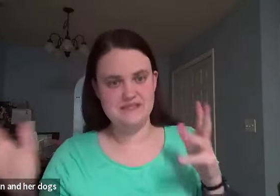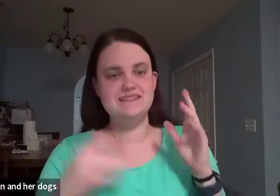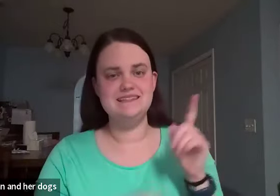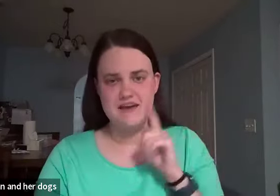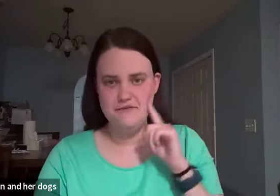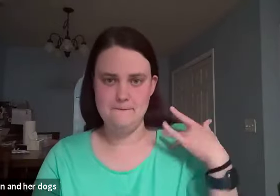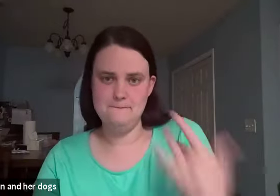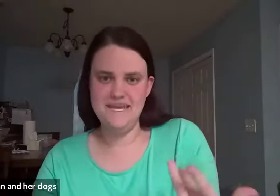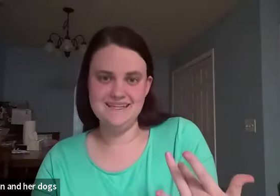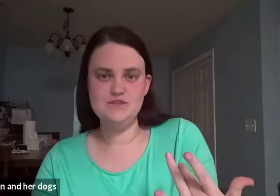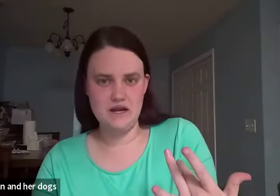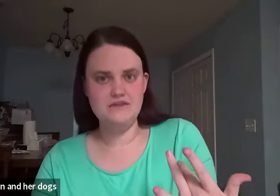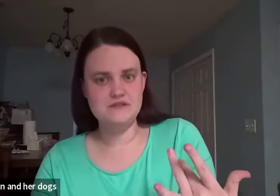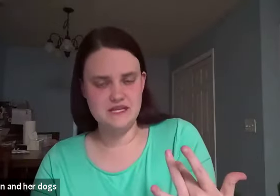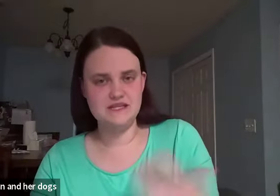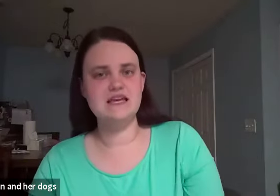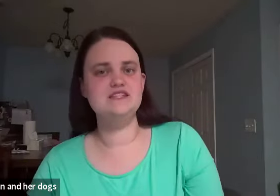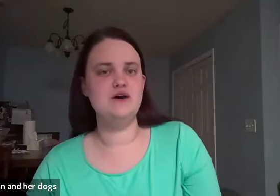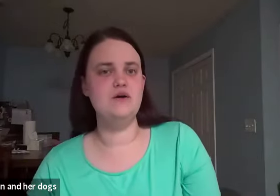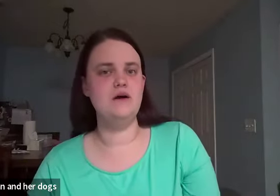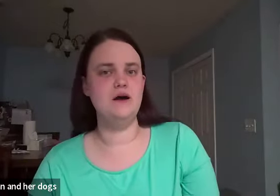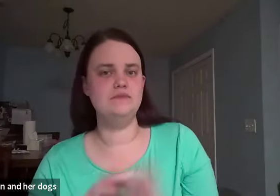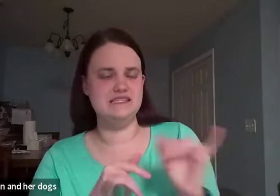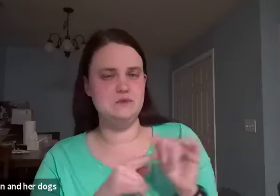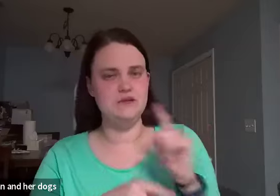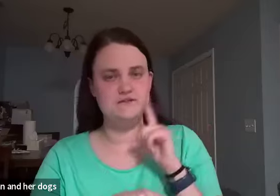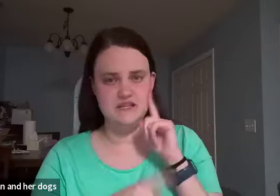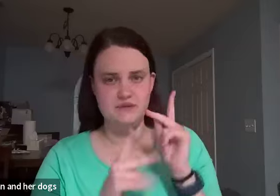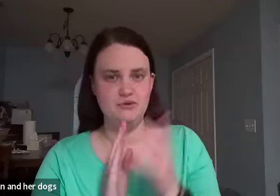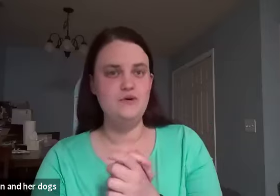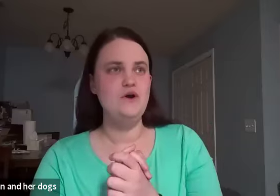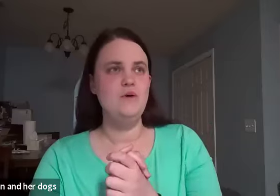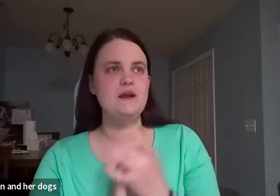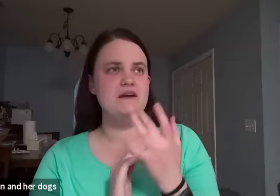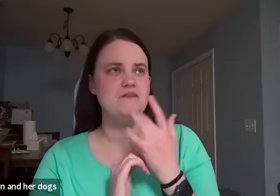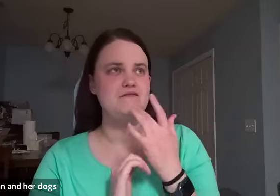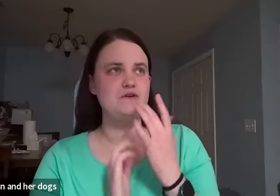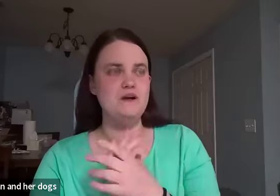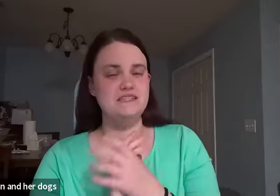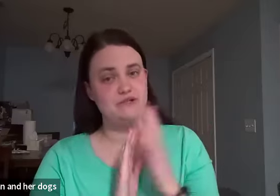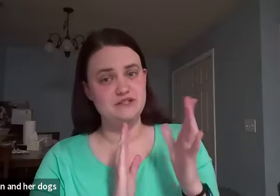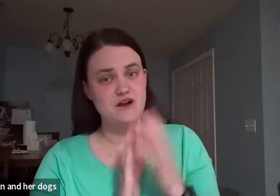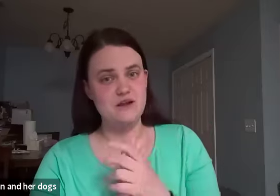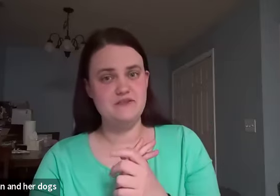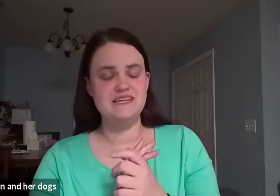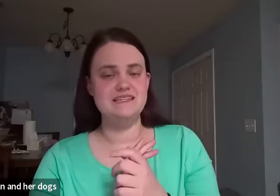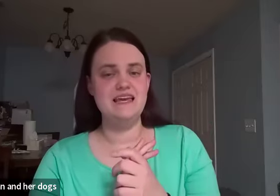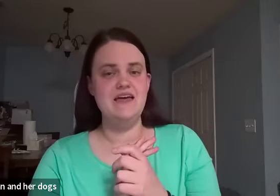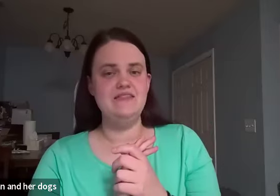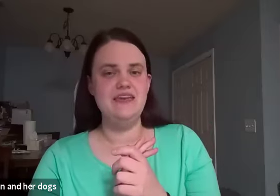happens. Death bing is one of those things. And so it's similar, but it's for deaf people. One of my favorite ones, and we do talk about this, is